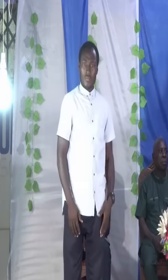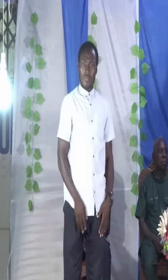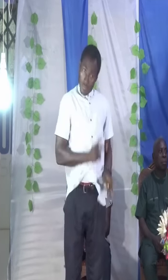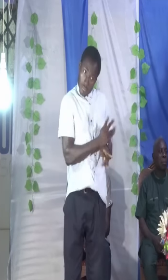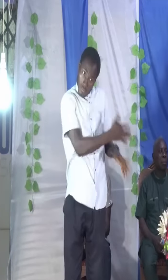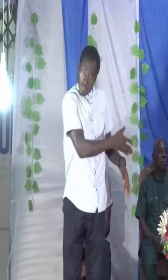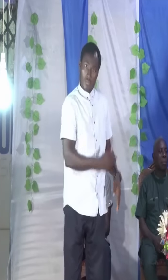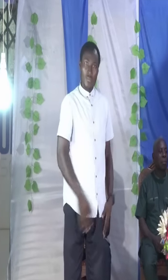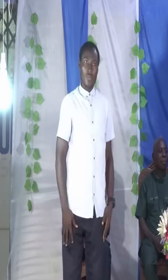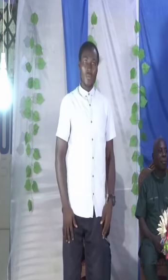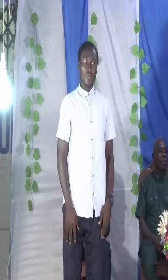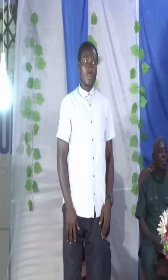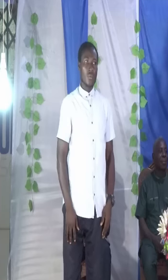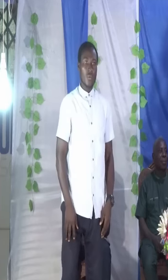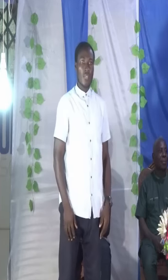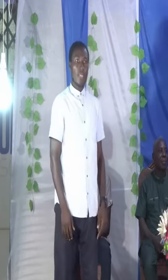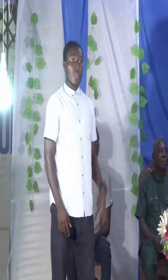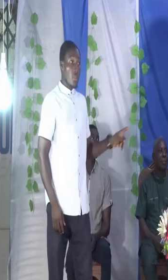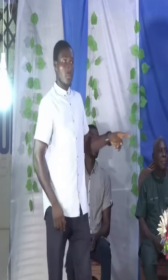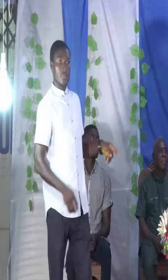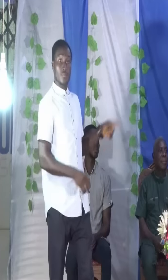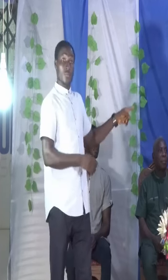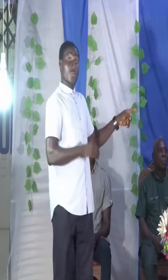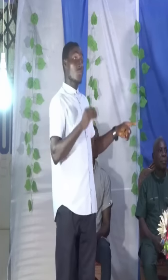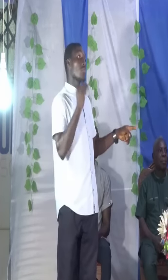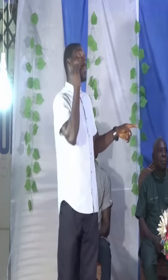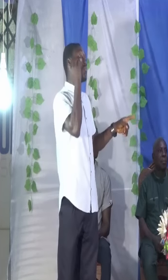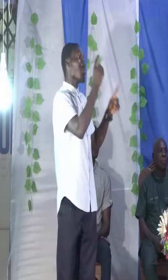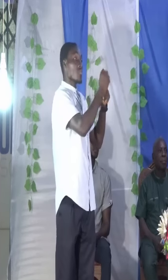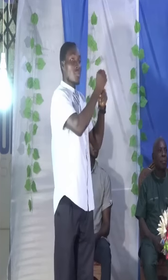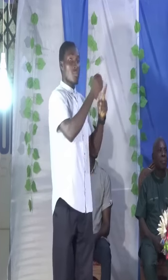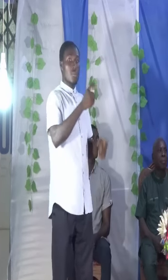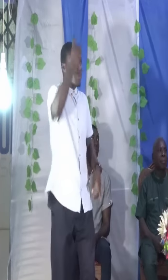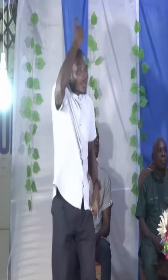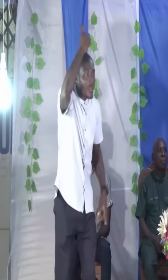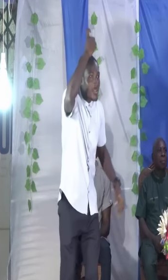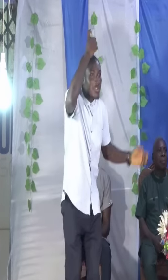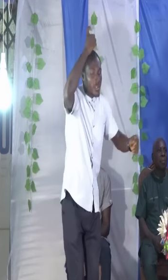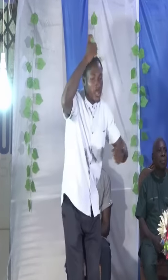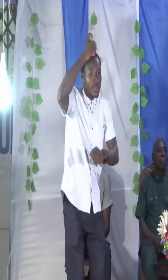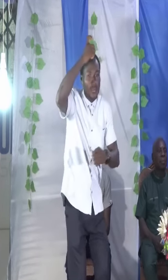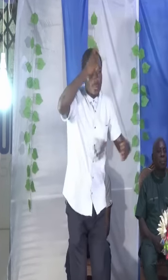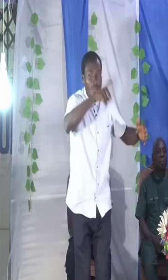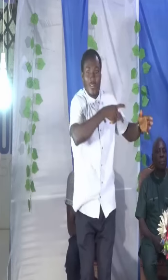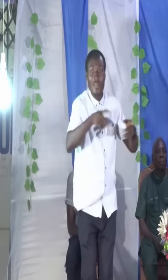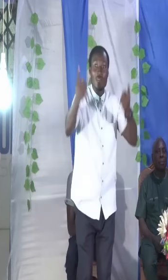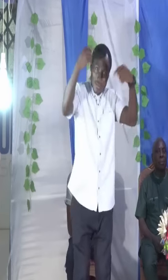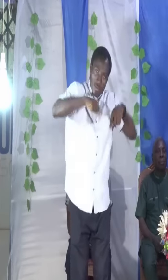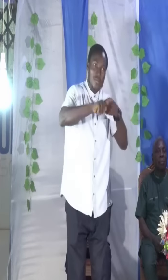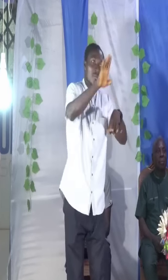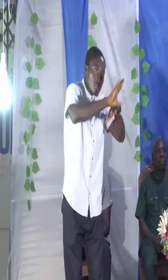so ama yɛbɔ ntwene di n'akyi ama ɔbɛgyina baabi a yɛkyɛ aduane no ɛbɛhwɛ adeɛ din sɛ ei nasɔre bɛn ni